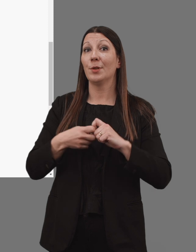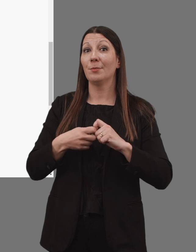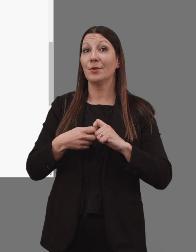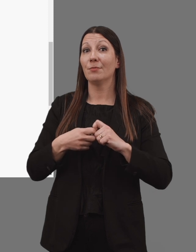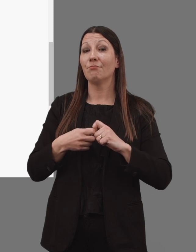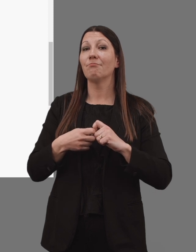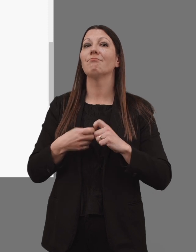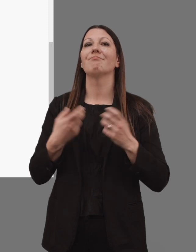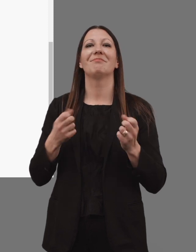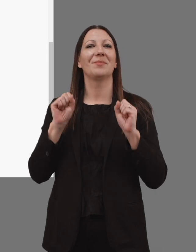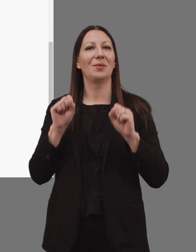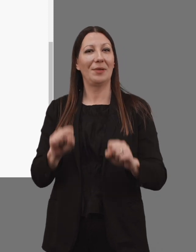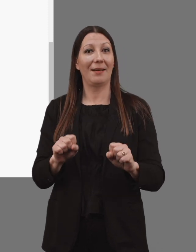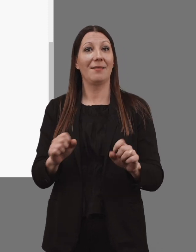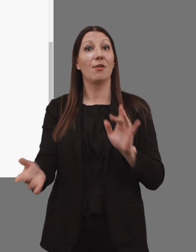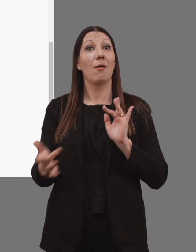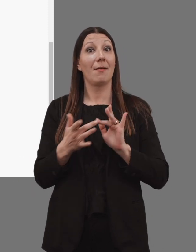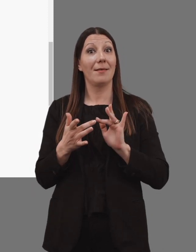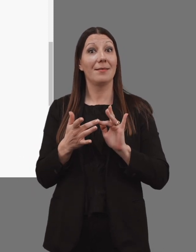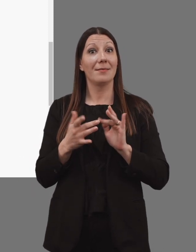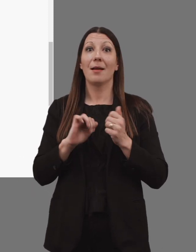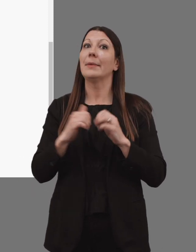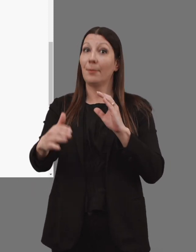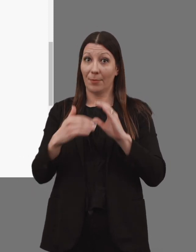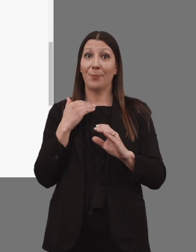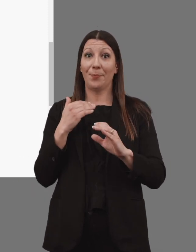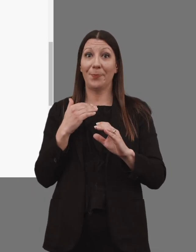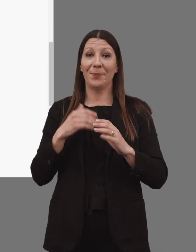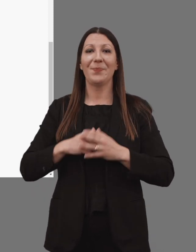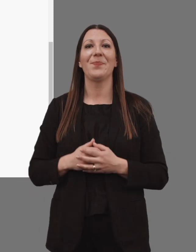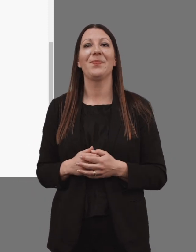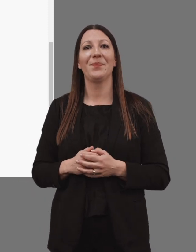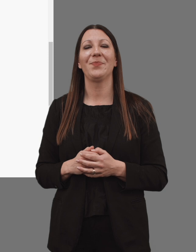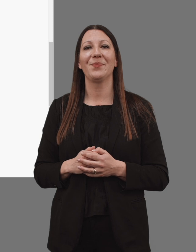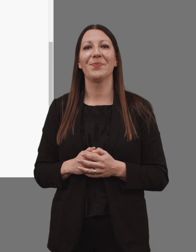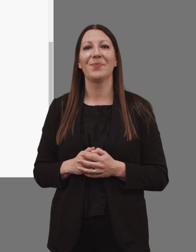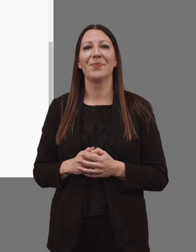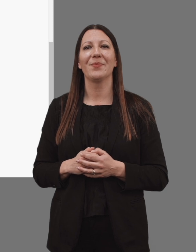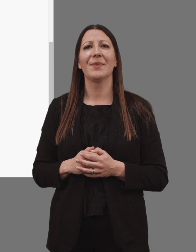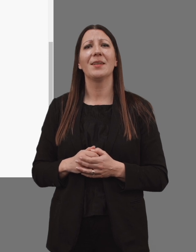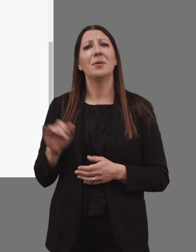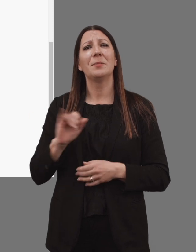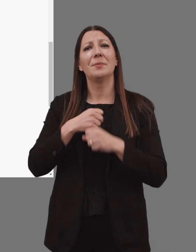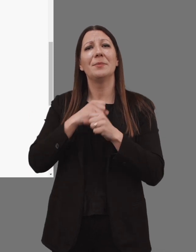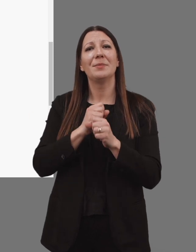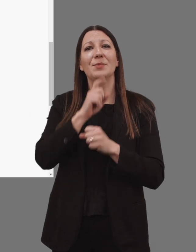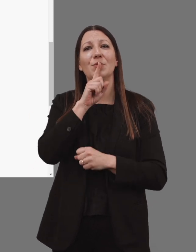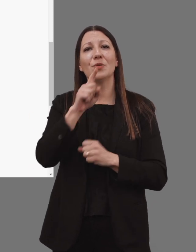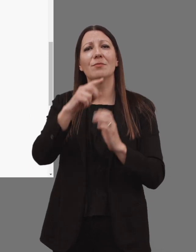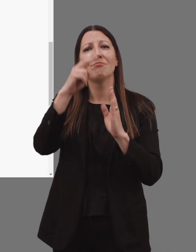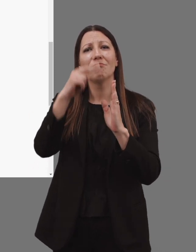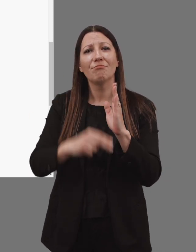you are able to contact us as well by email. And just make sure to read all the